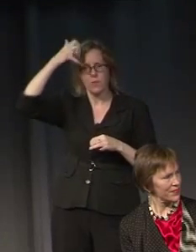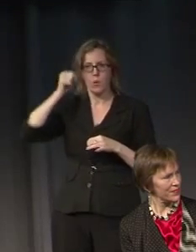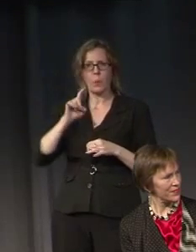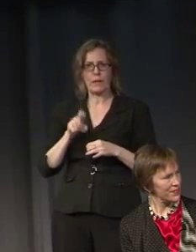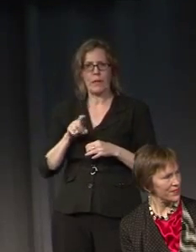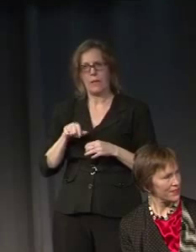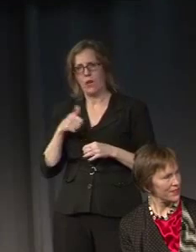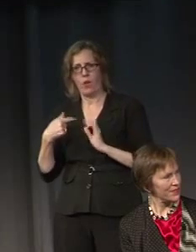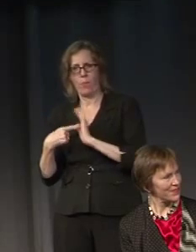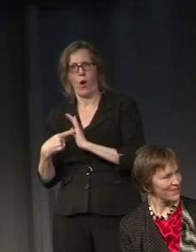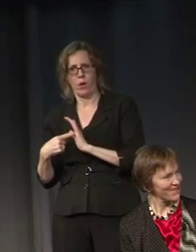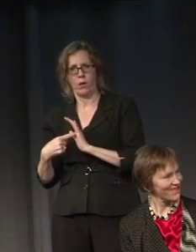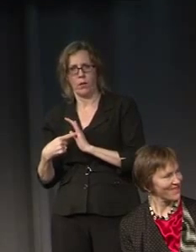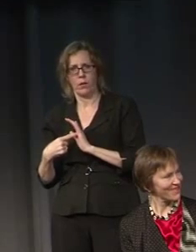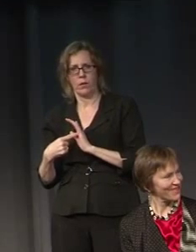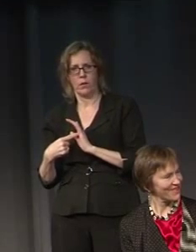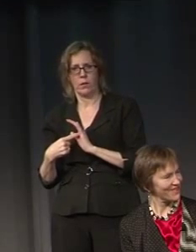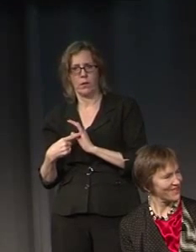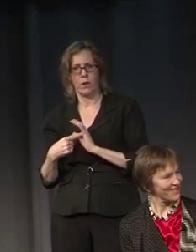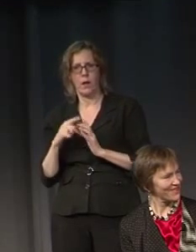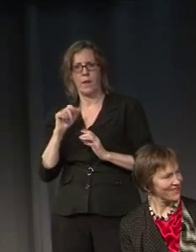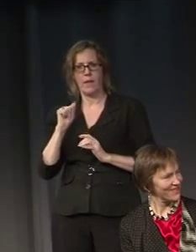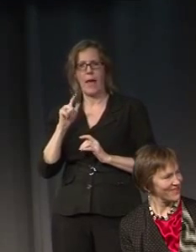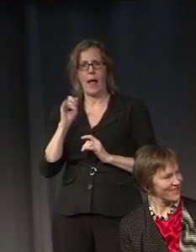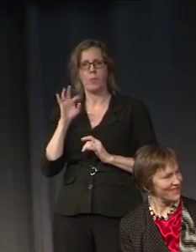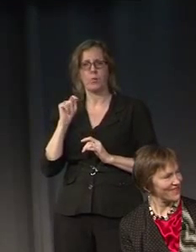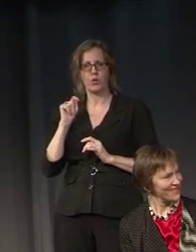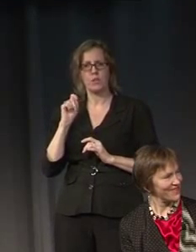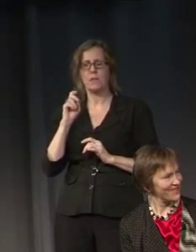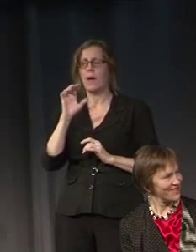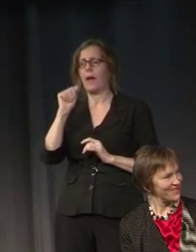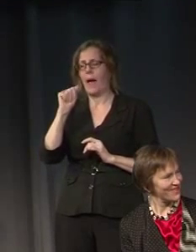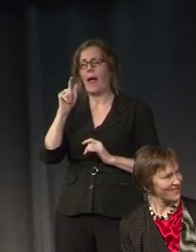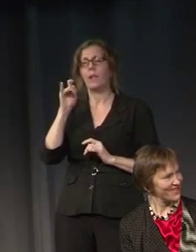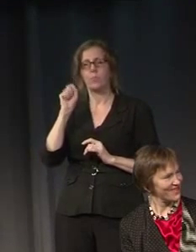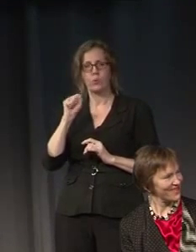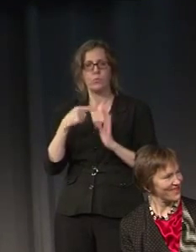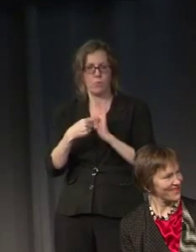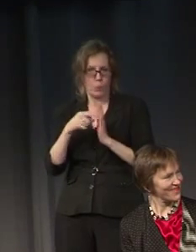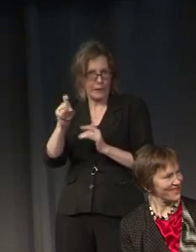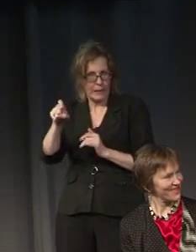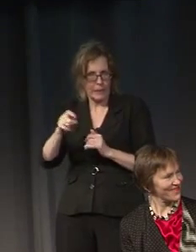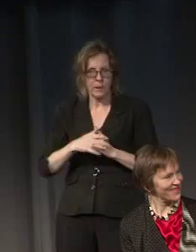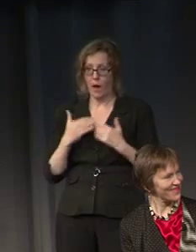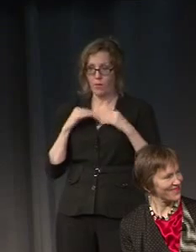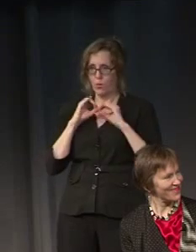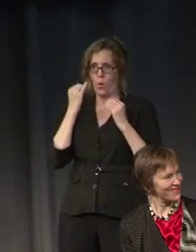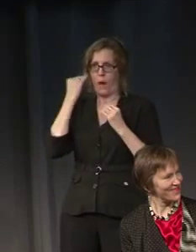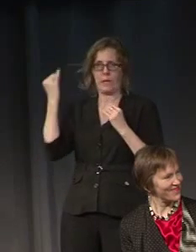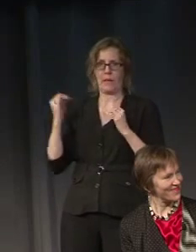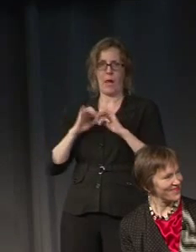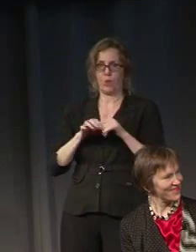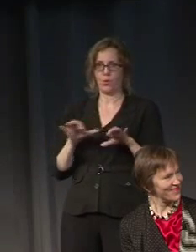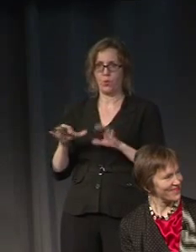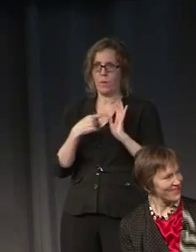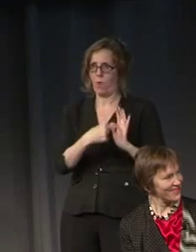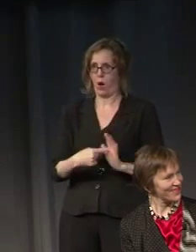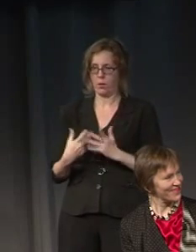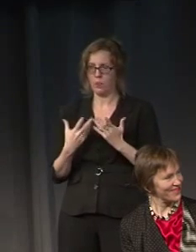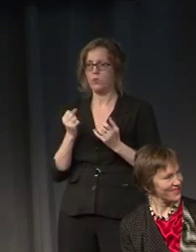color next to every single other color, and I have no idea how to do that. So I decided to go in a